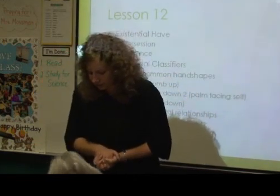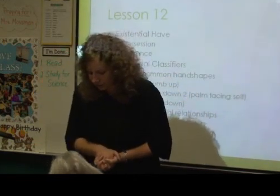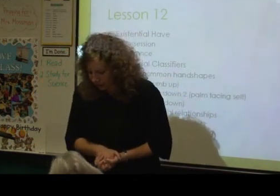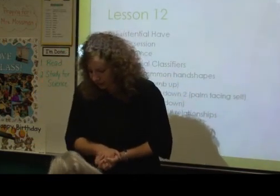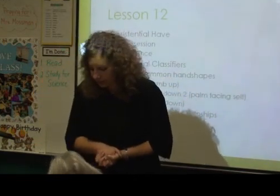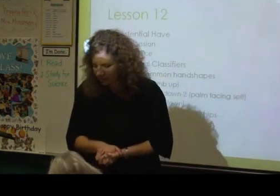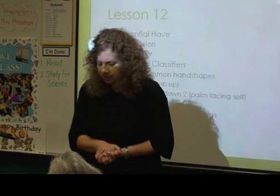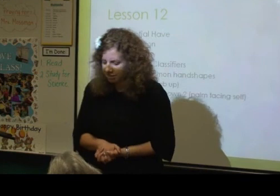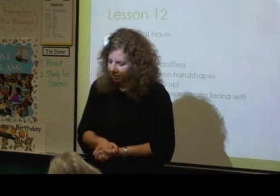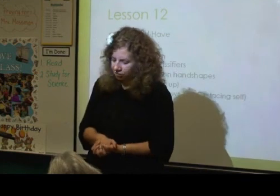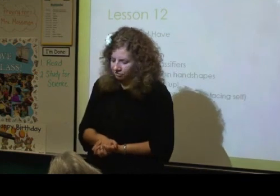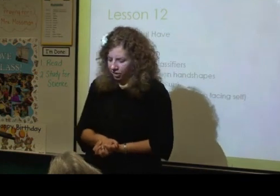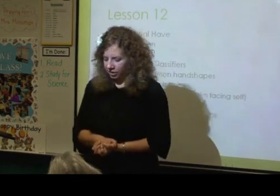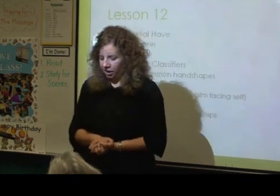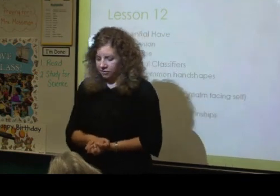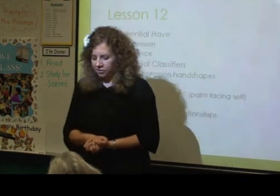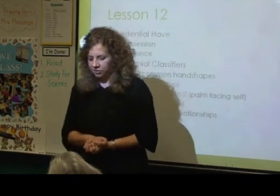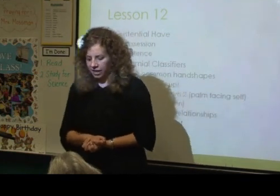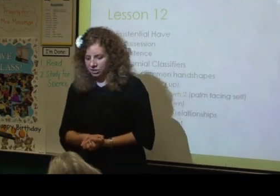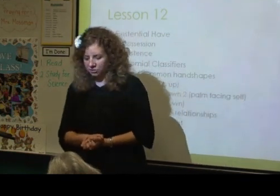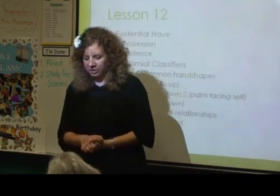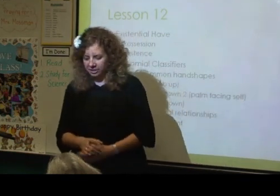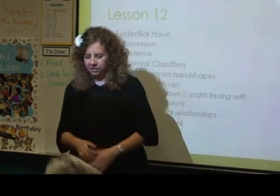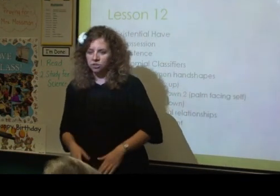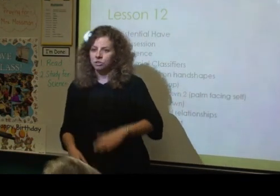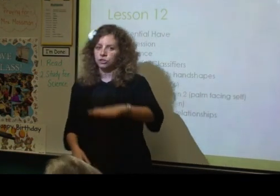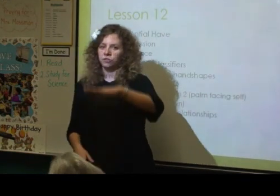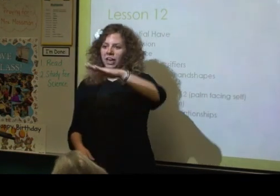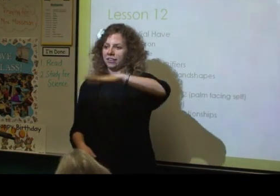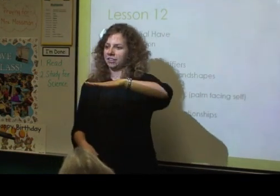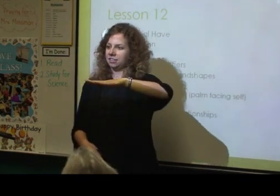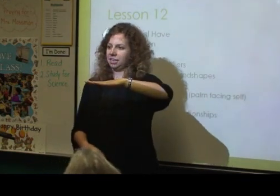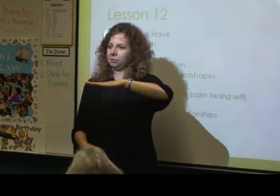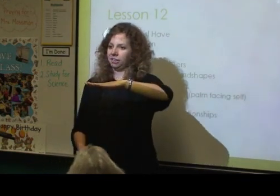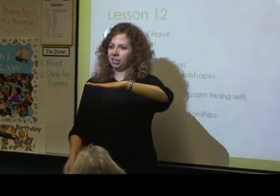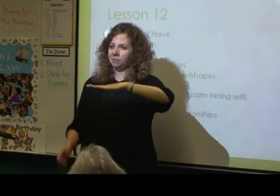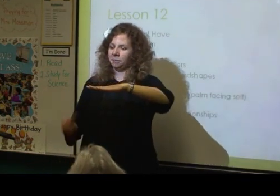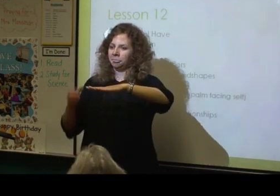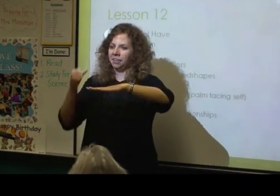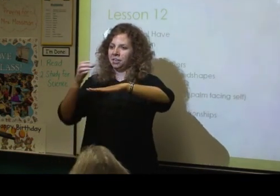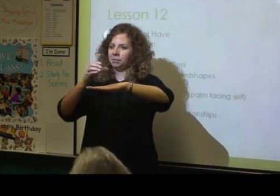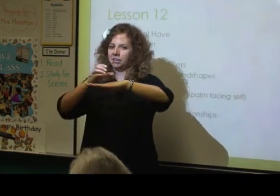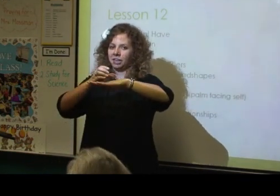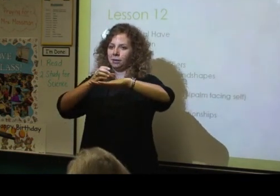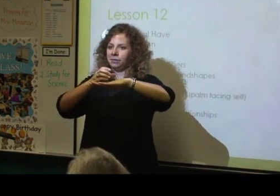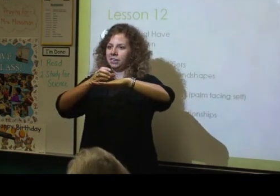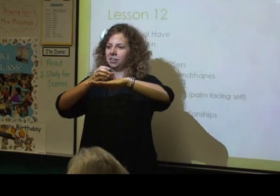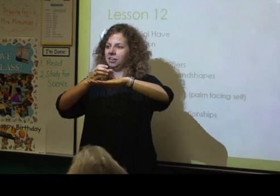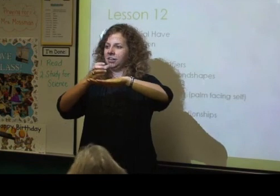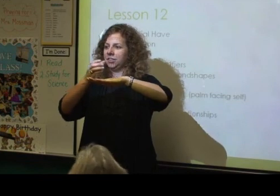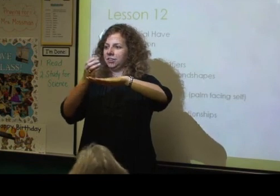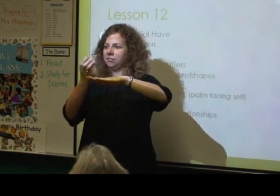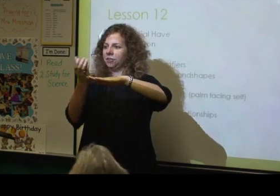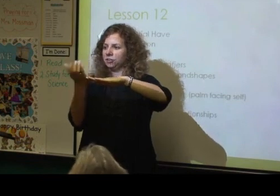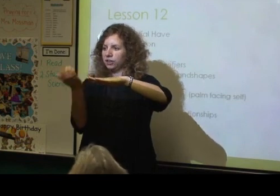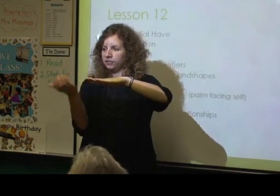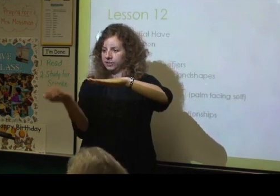one is a container falling off of a flat surface. So if we have like the table here, we have the cup here, and then it falls off this